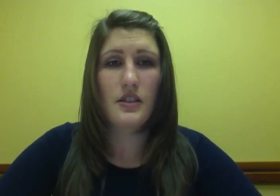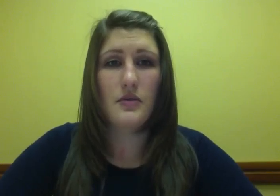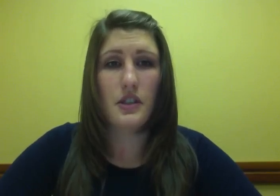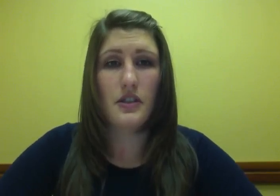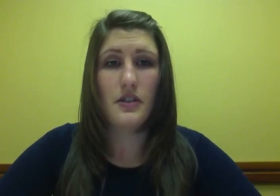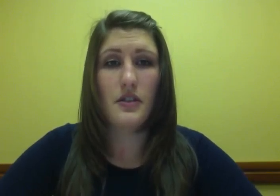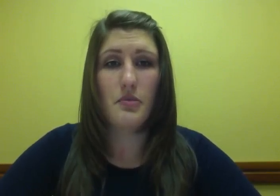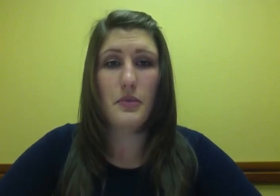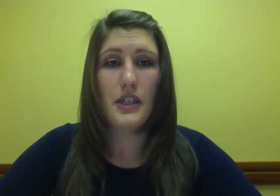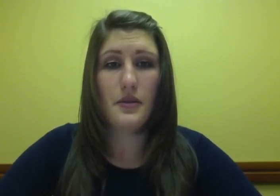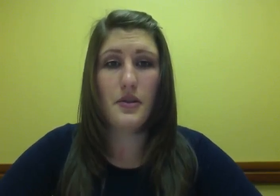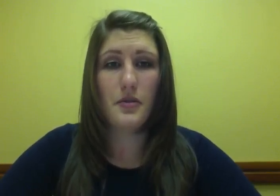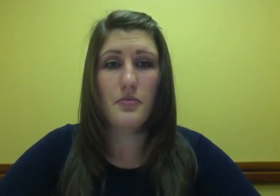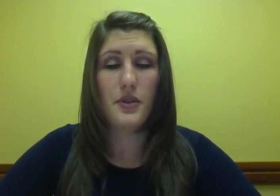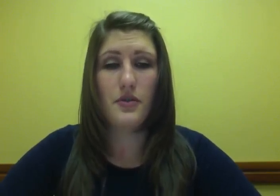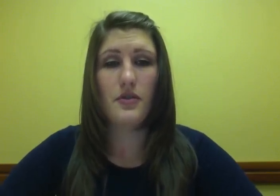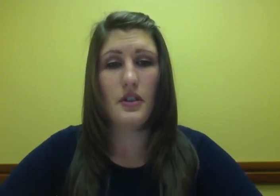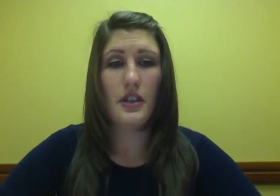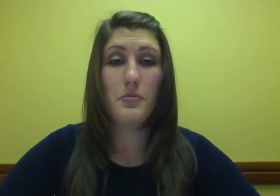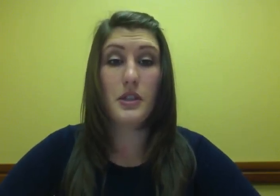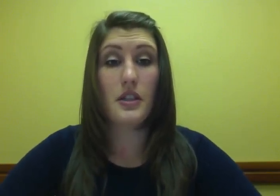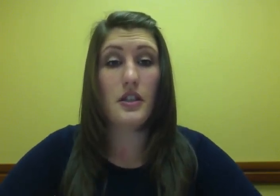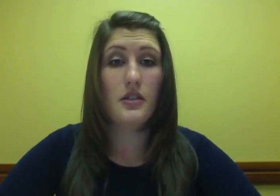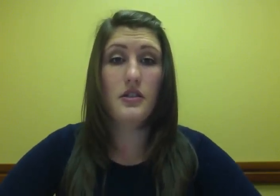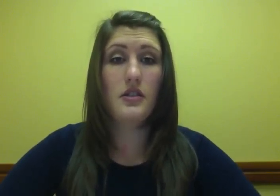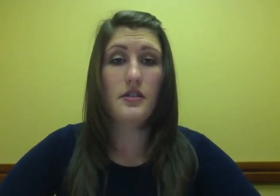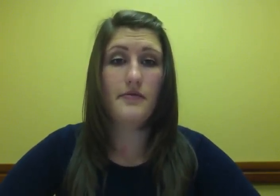Someone needs to go to the bathroom. She's using name signs.